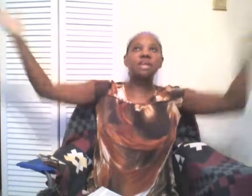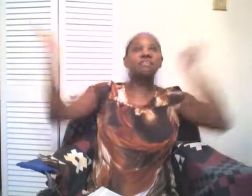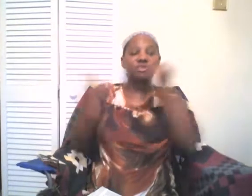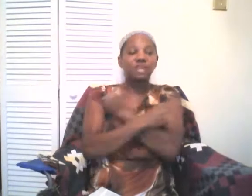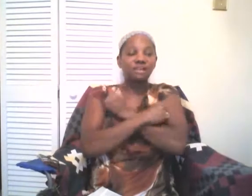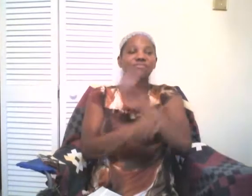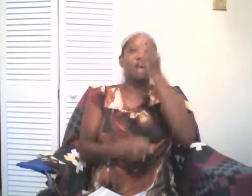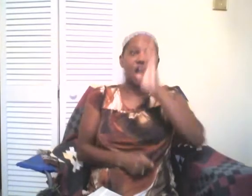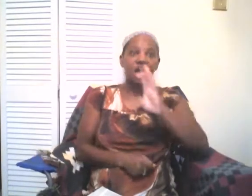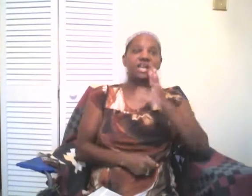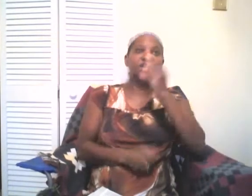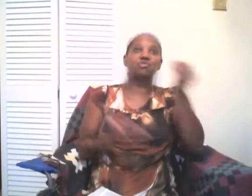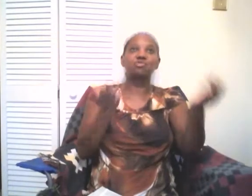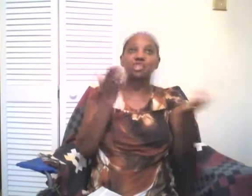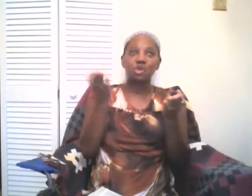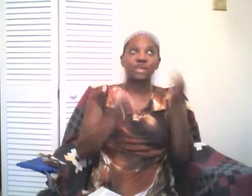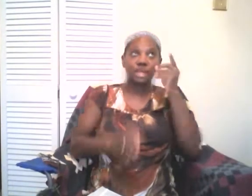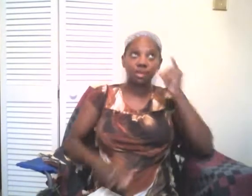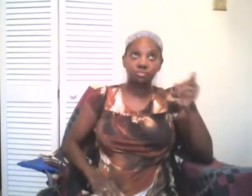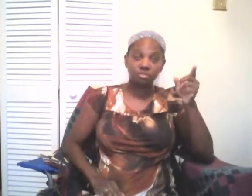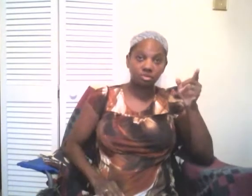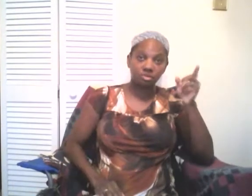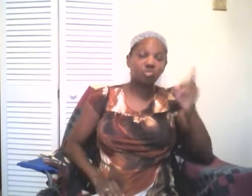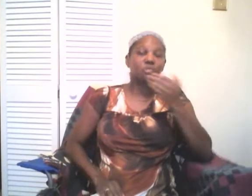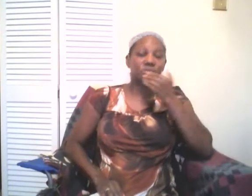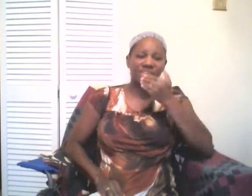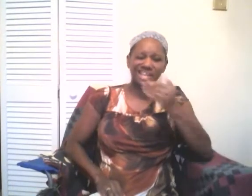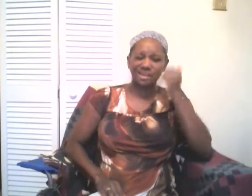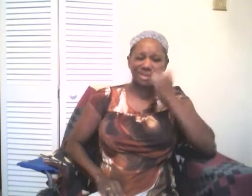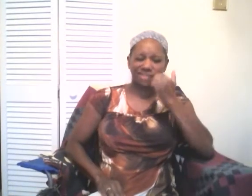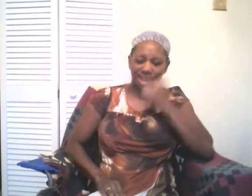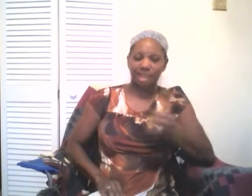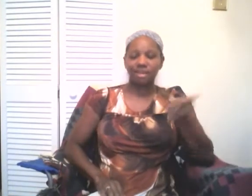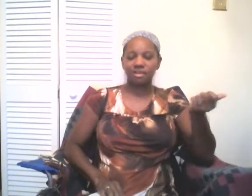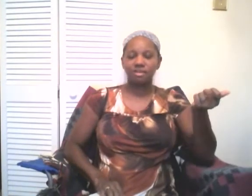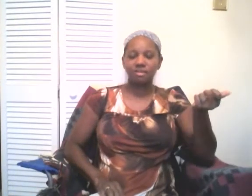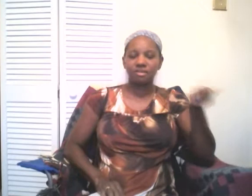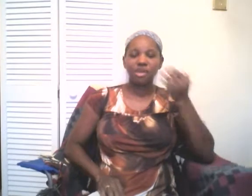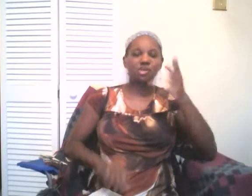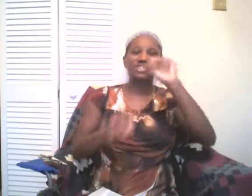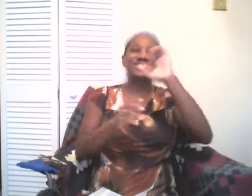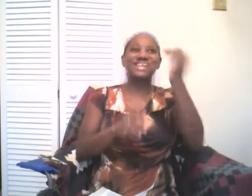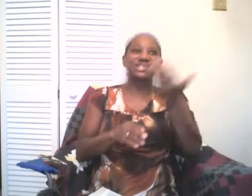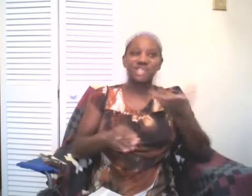If you love God and you're serving Him, you should be thanking Him every day. There's no such thing